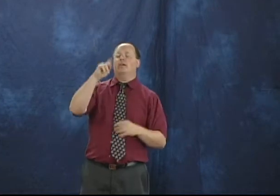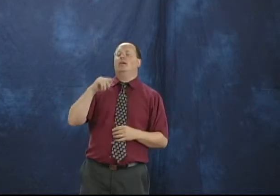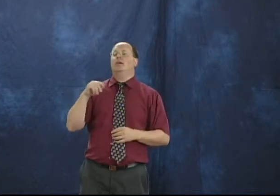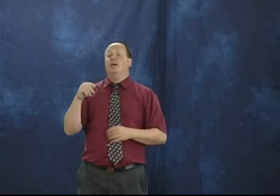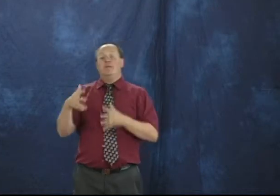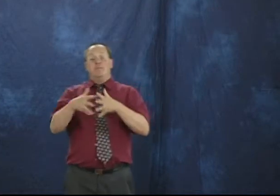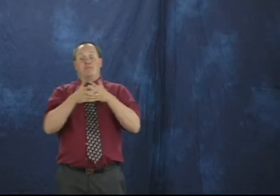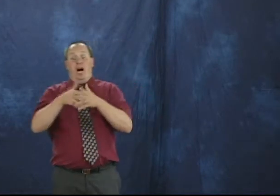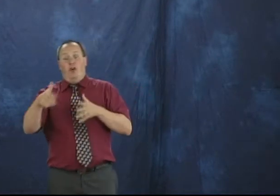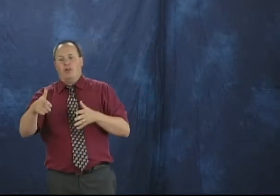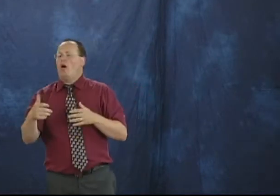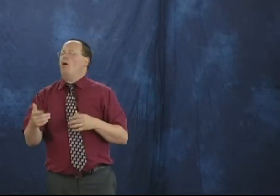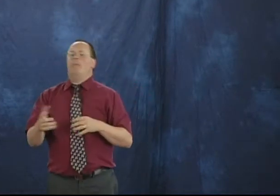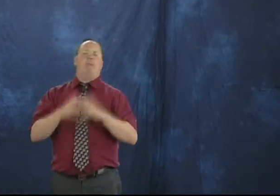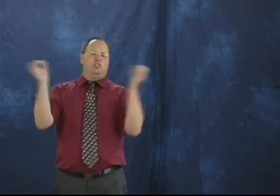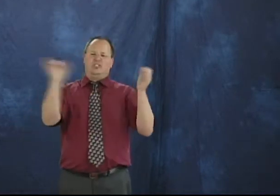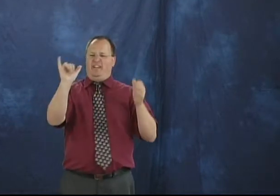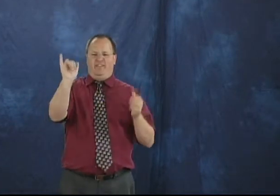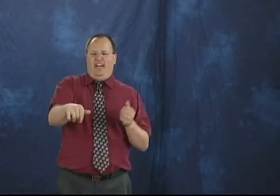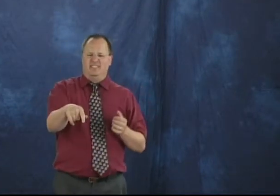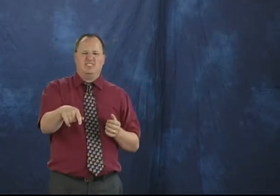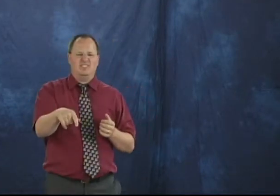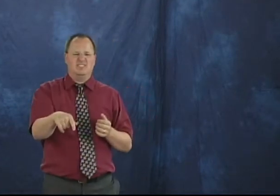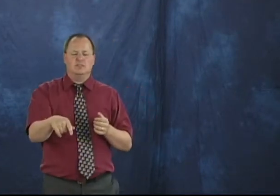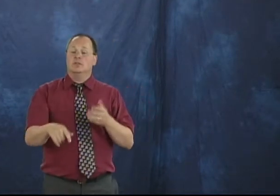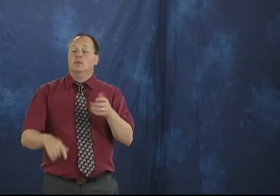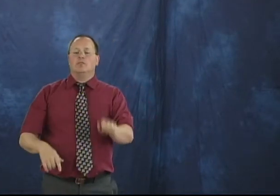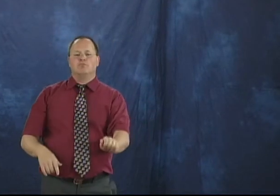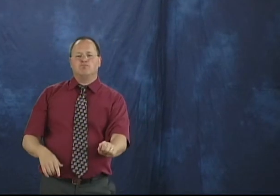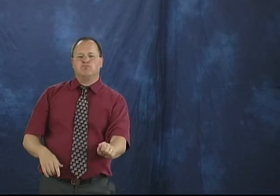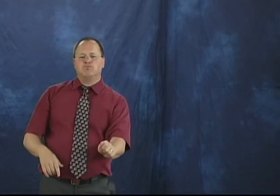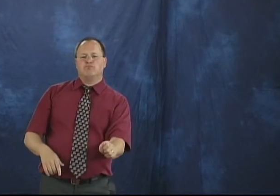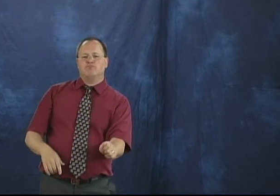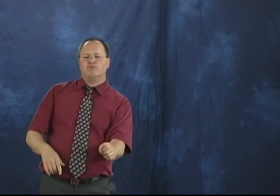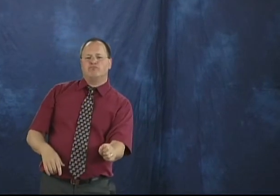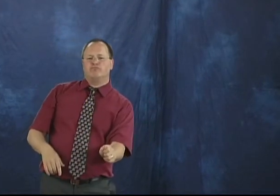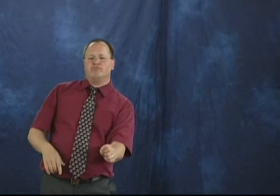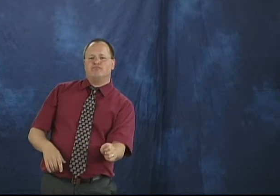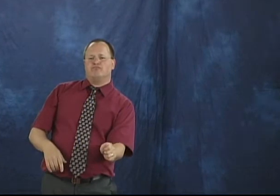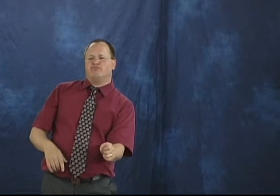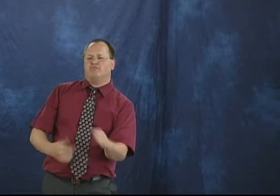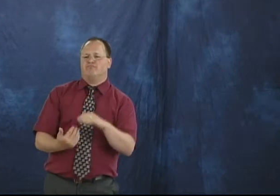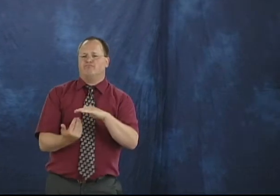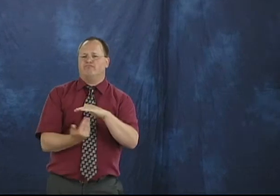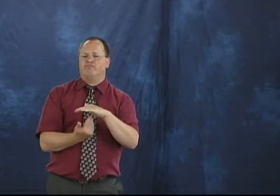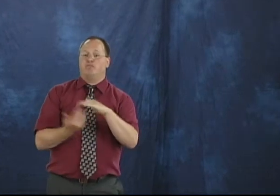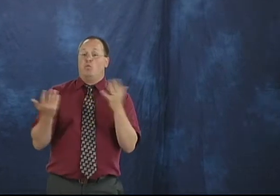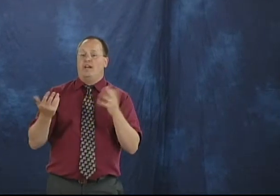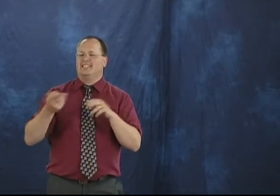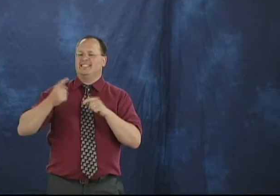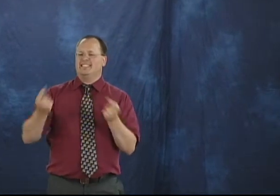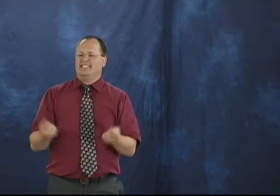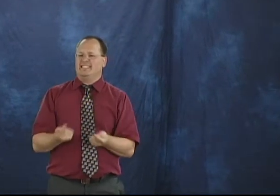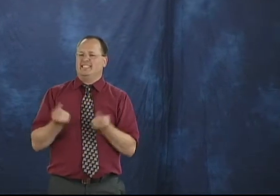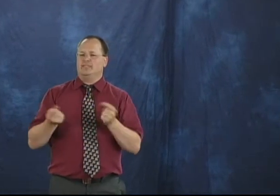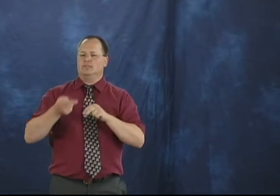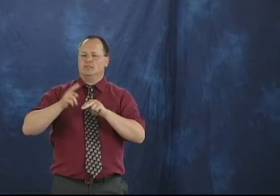And America today is much like that frog in the warm water that is slowly heated, because this